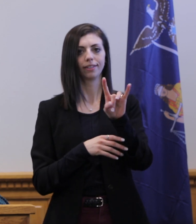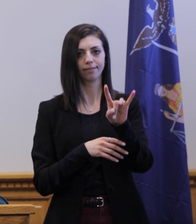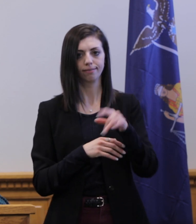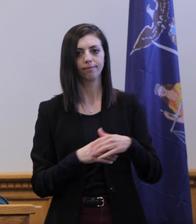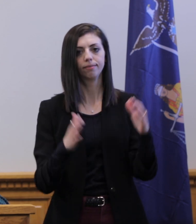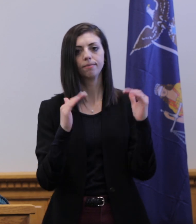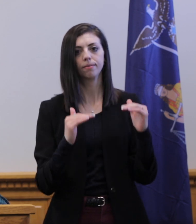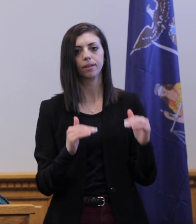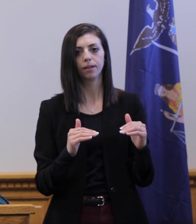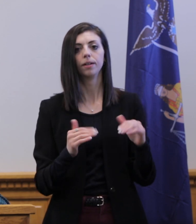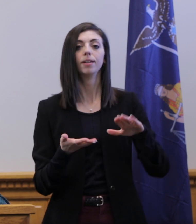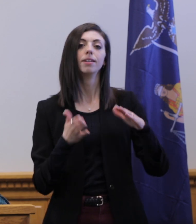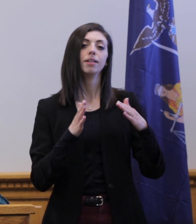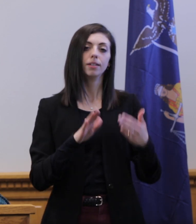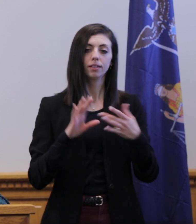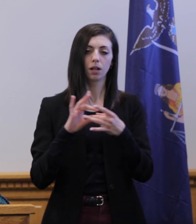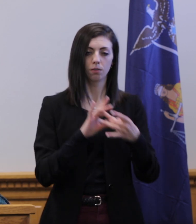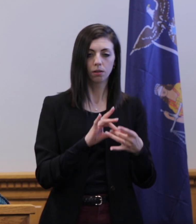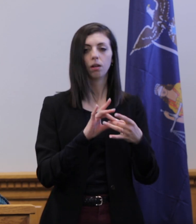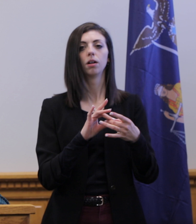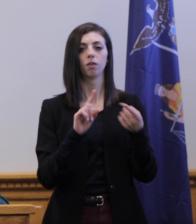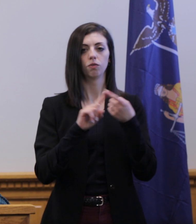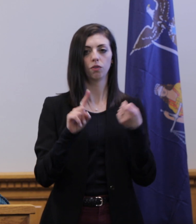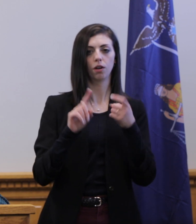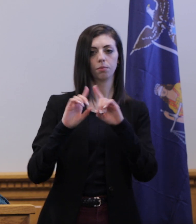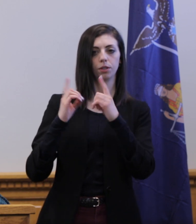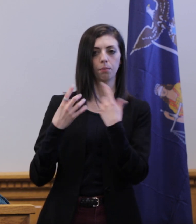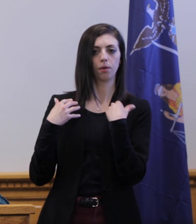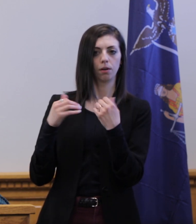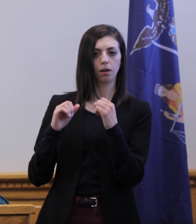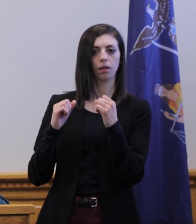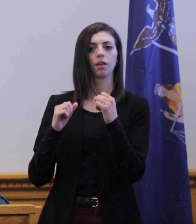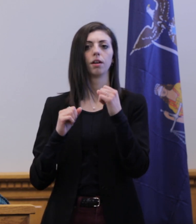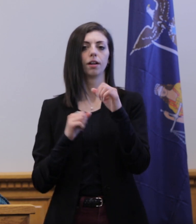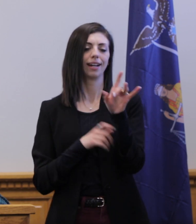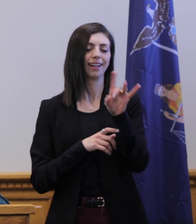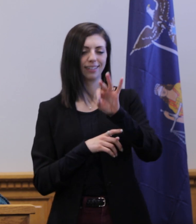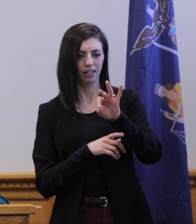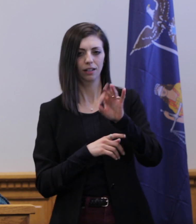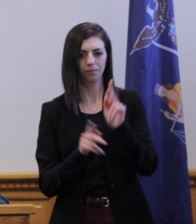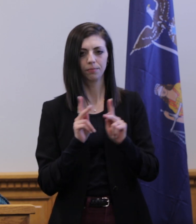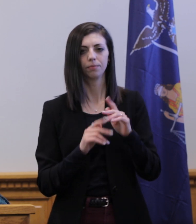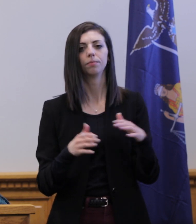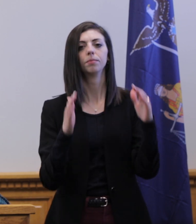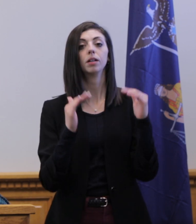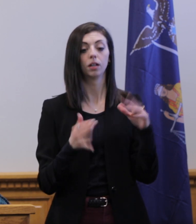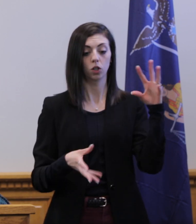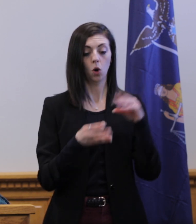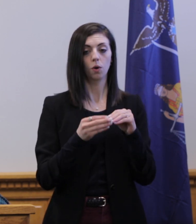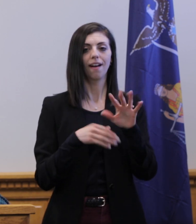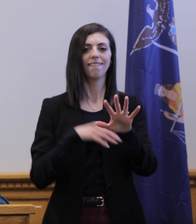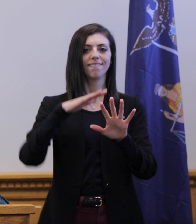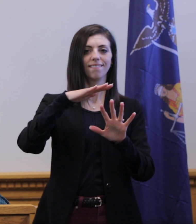6,228. We have 89 deaths reported due to COVID by the New York State Department of Health. And we currently have